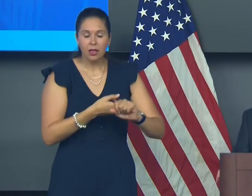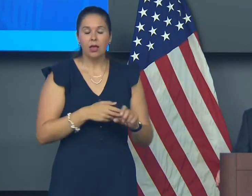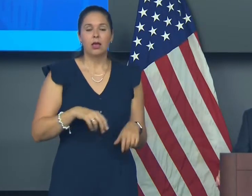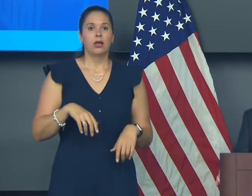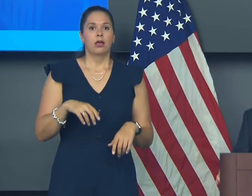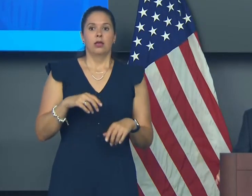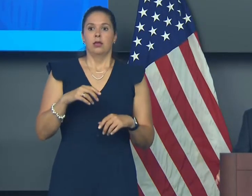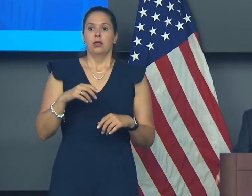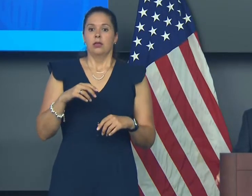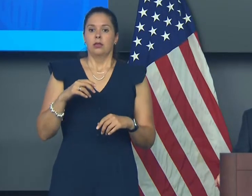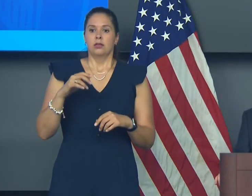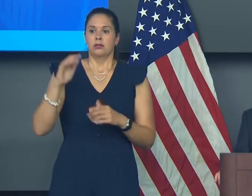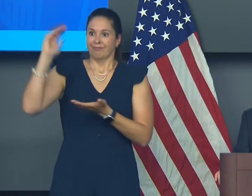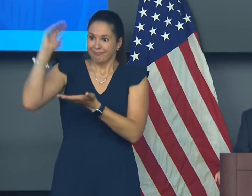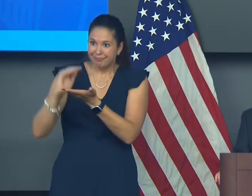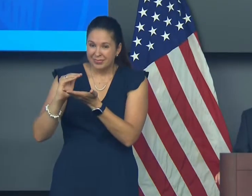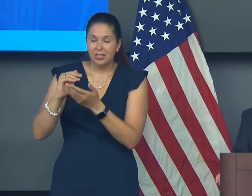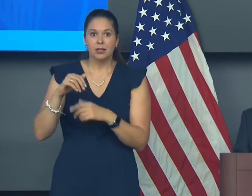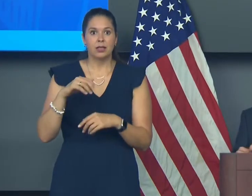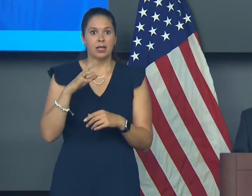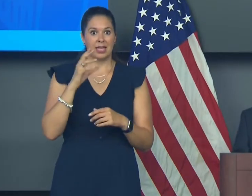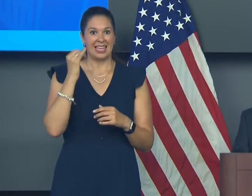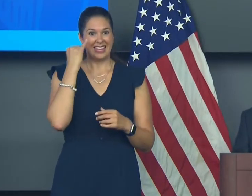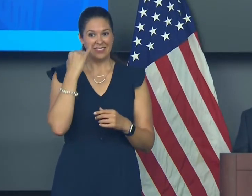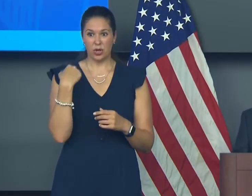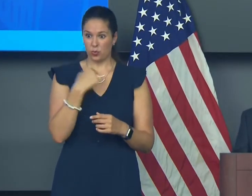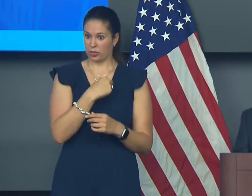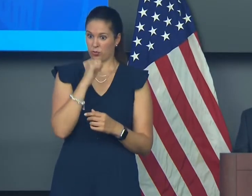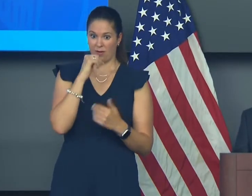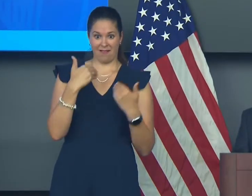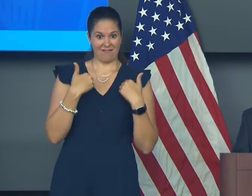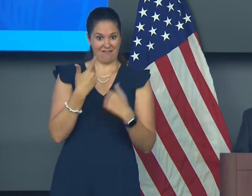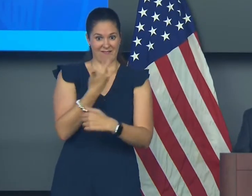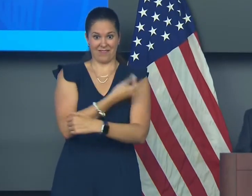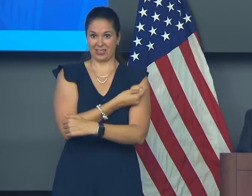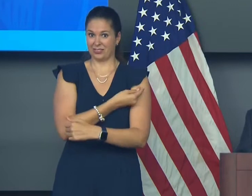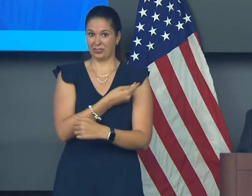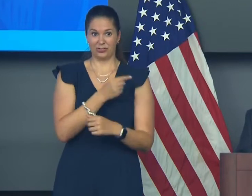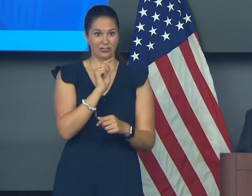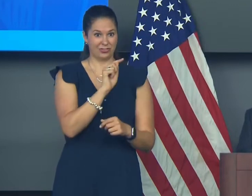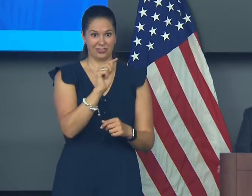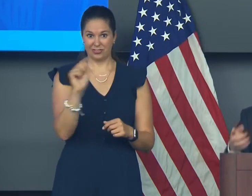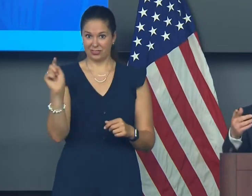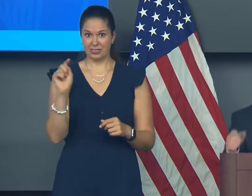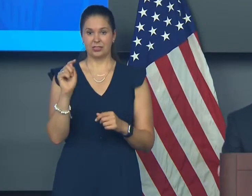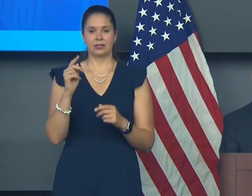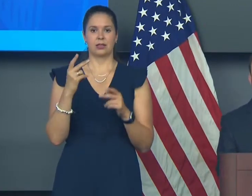think what our numbers would look like right now with this variant if we didn't have the vaccination coverage that we have.